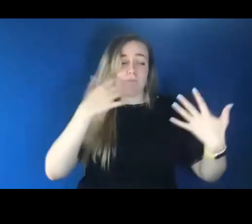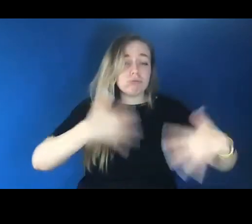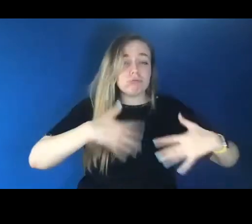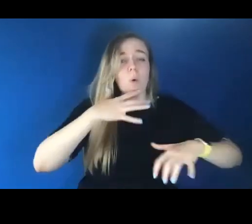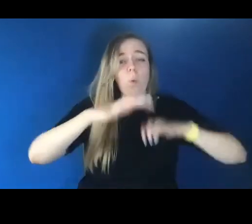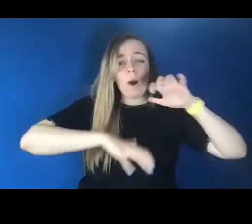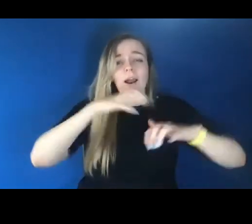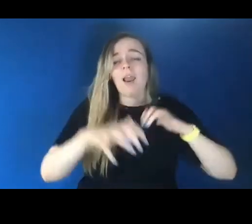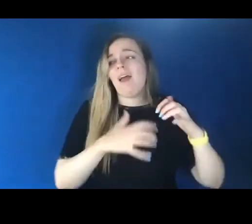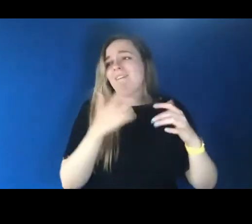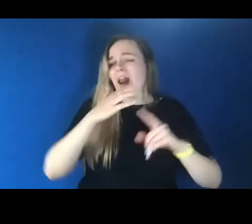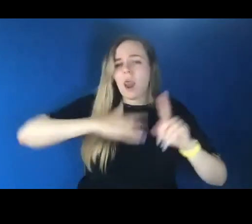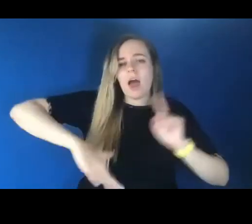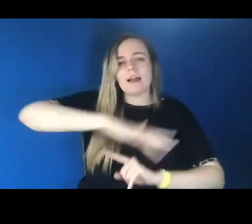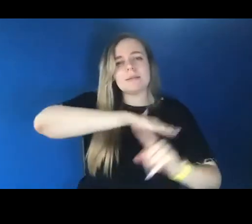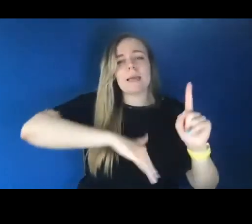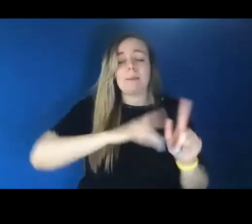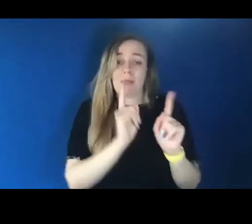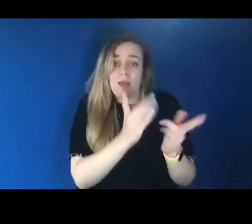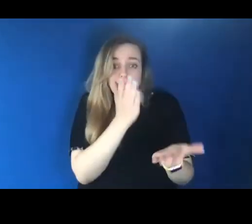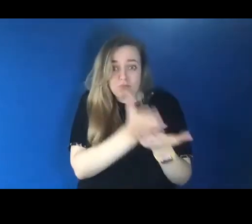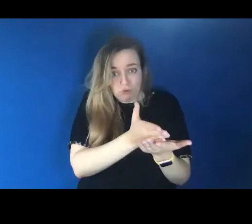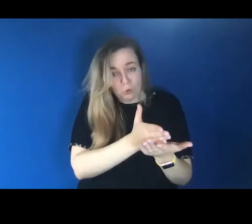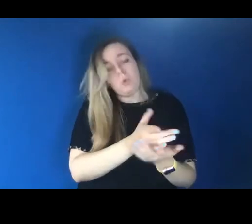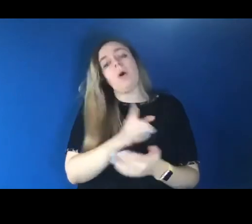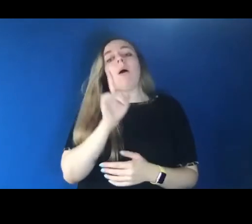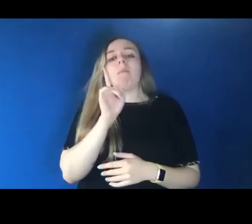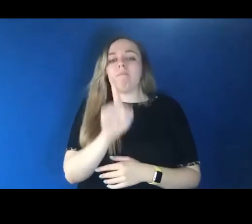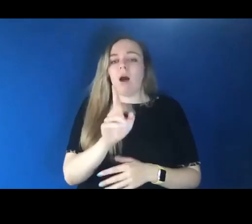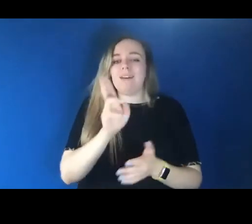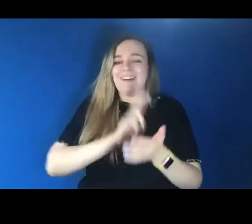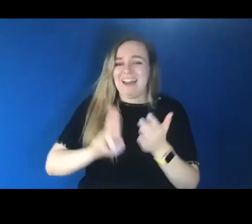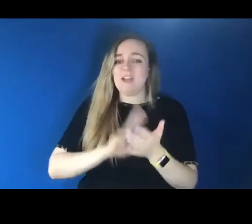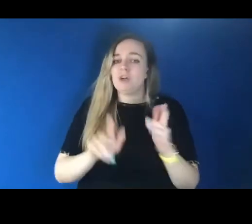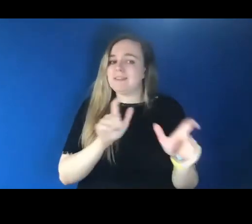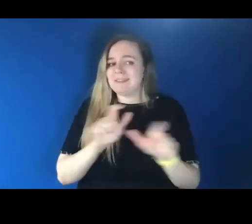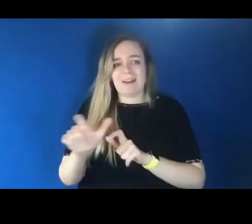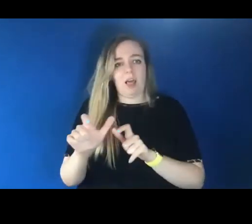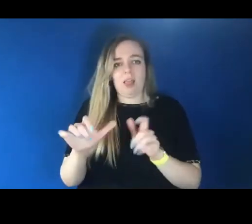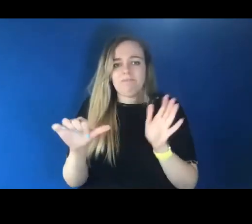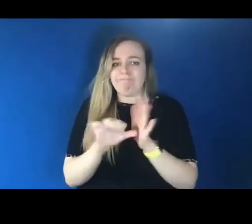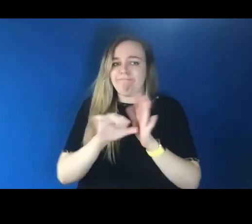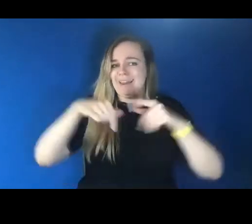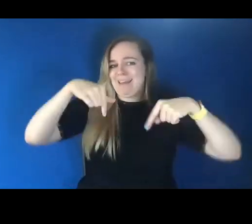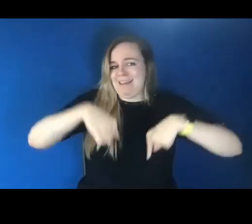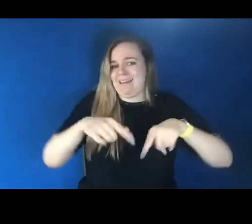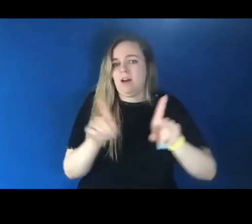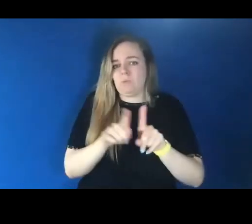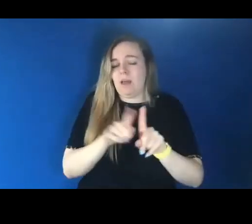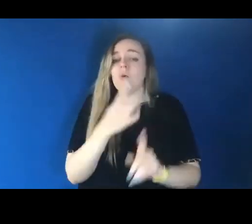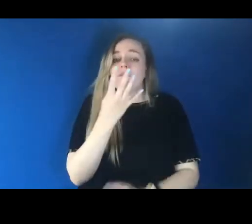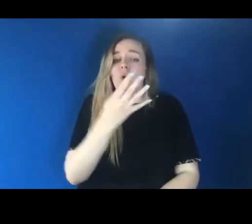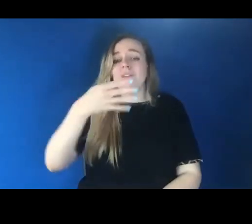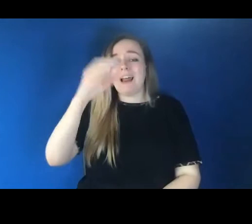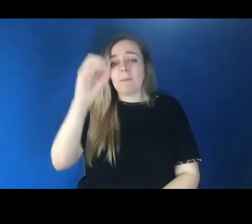and landscapes. And that really is true, but nature is very much in trouble here as well. So actually 49%